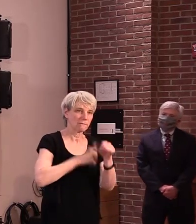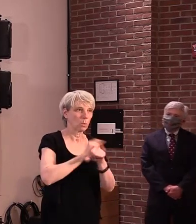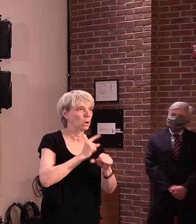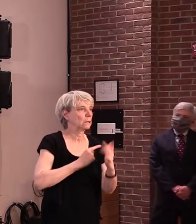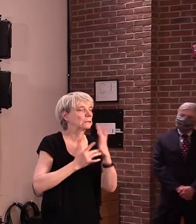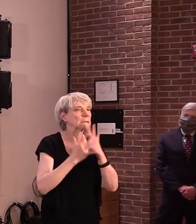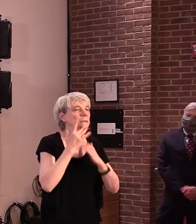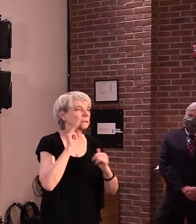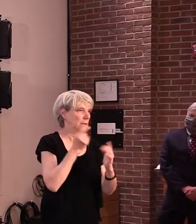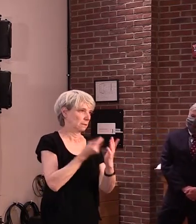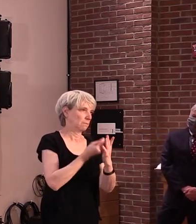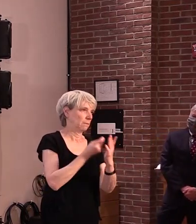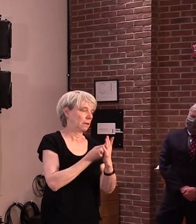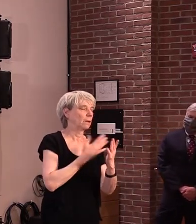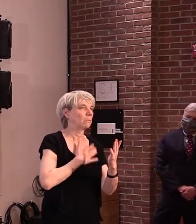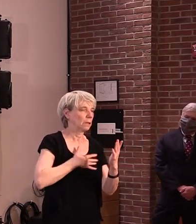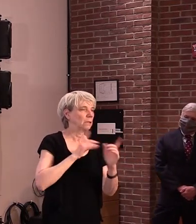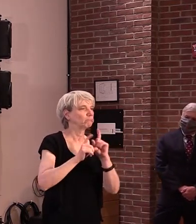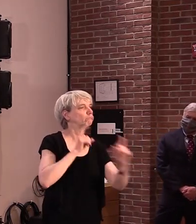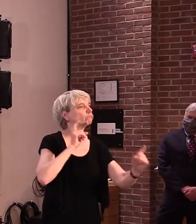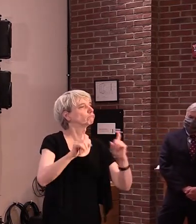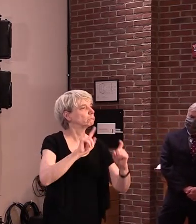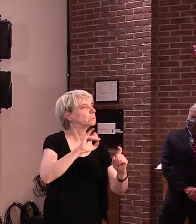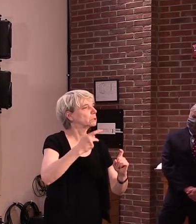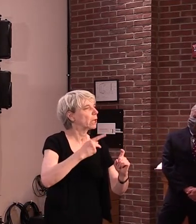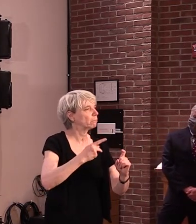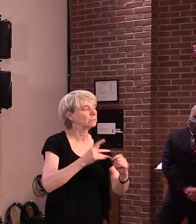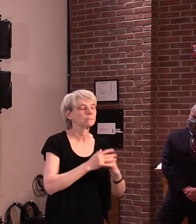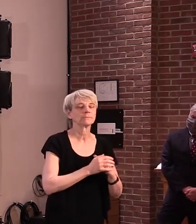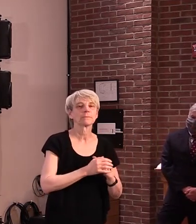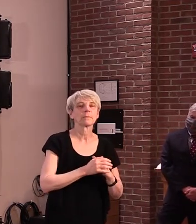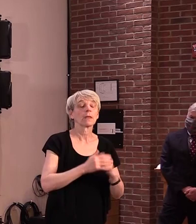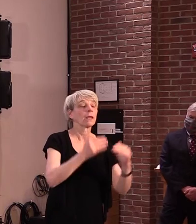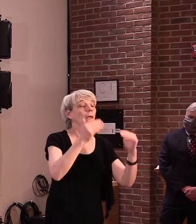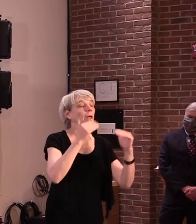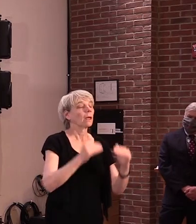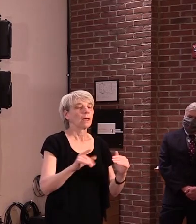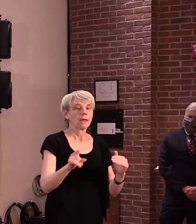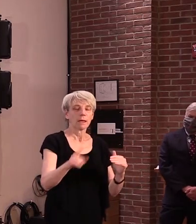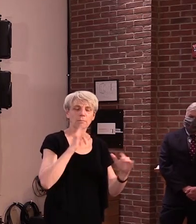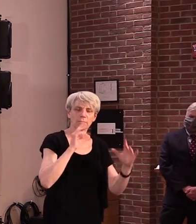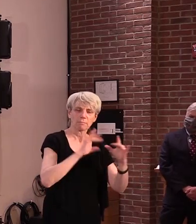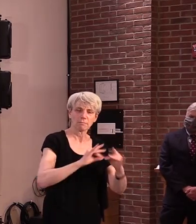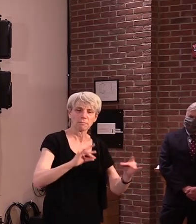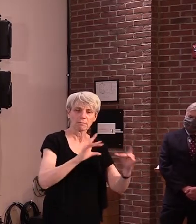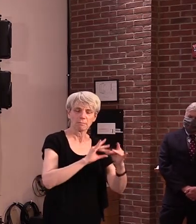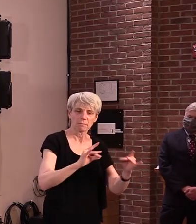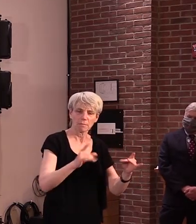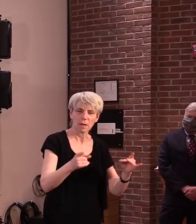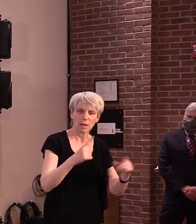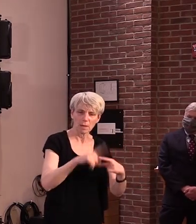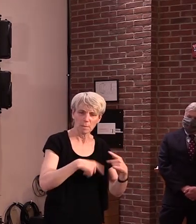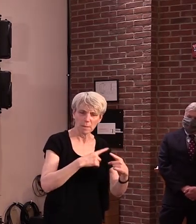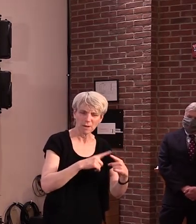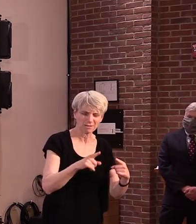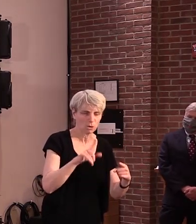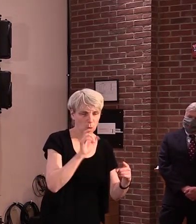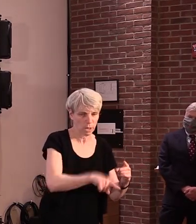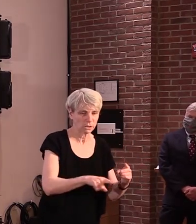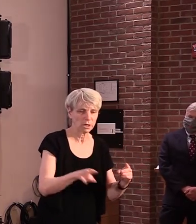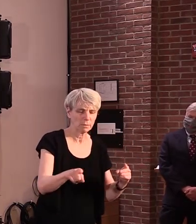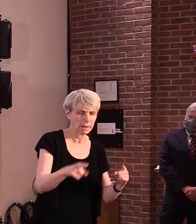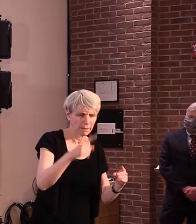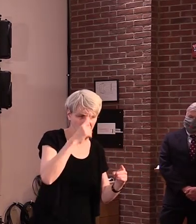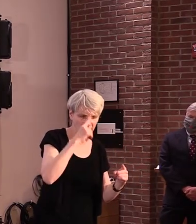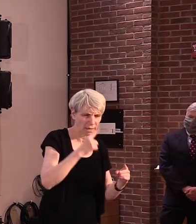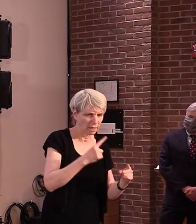that. The issue about lockdown, there wasn't really a question you had in there, but I think you're asking if I kind of